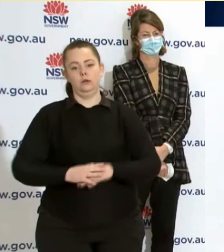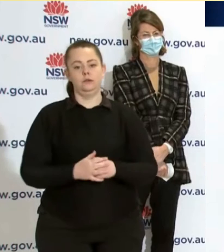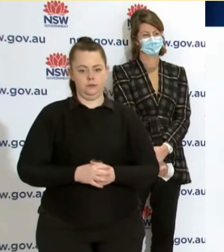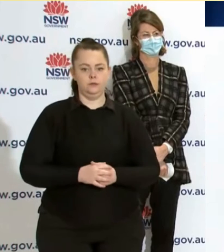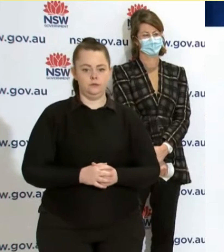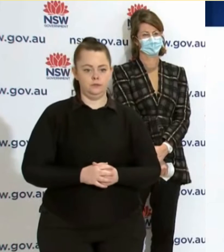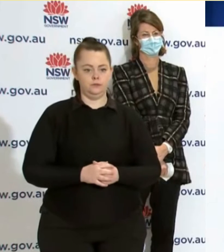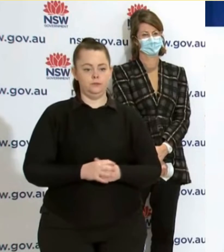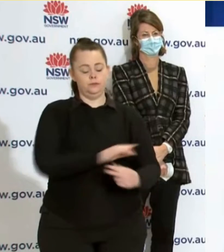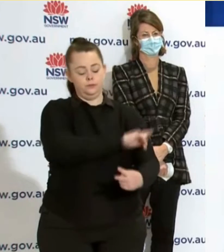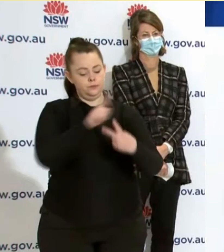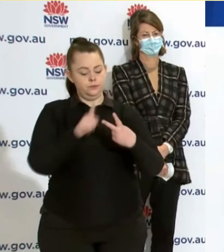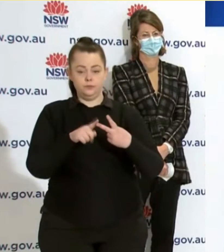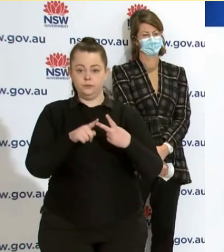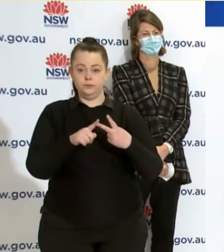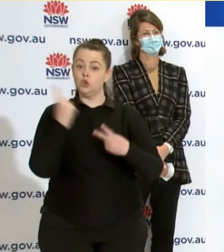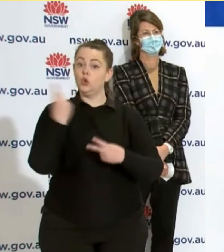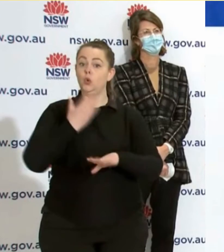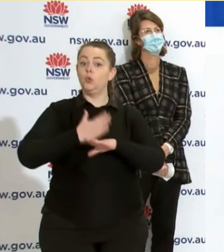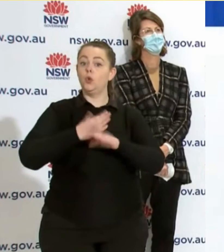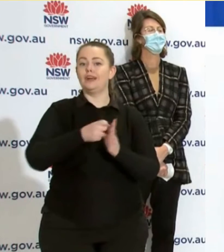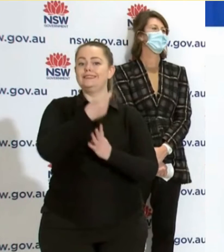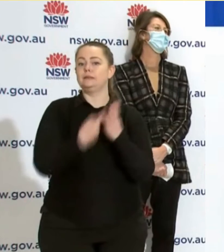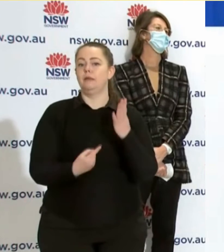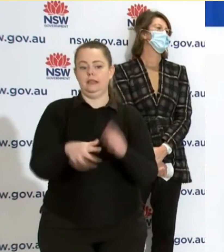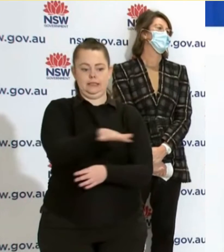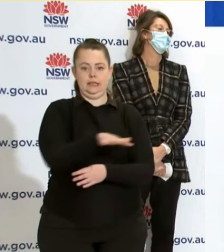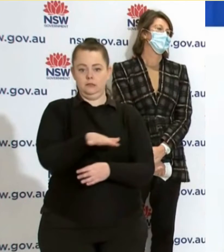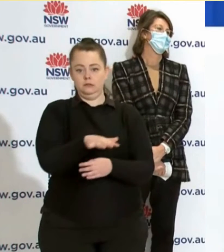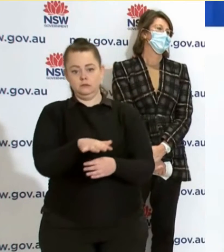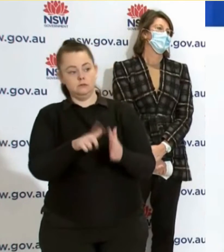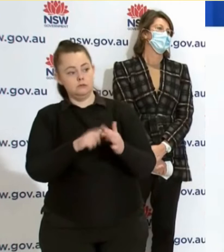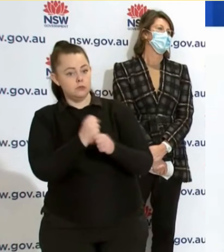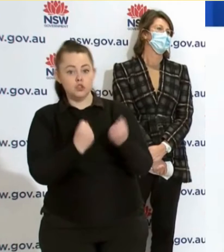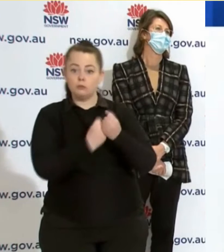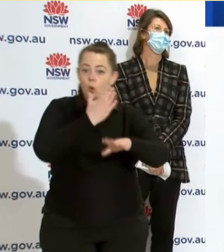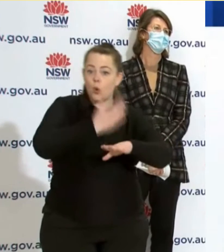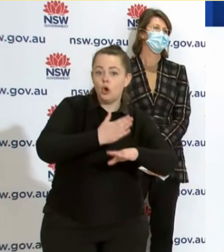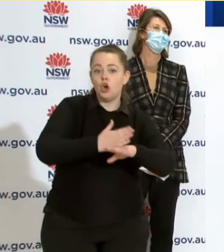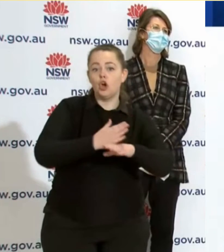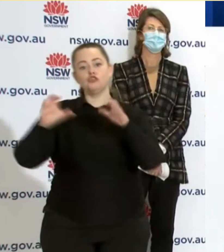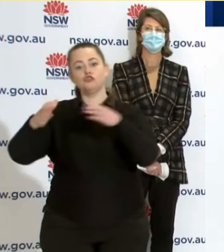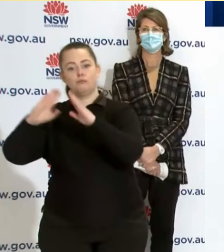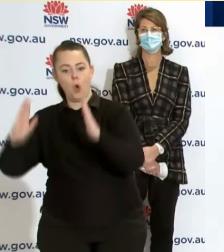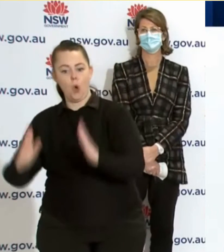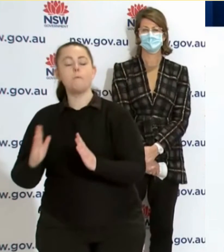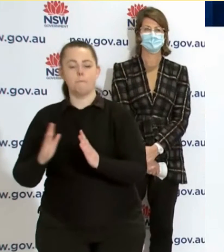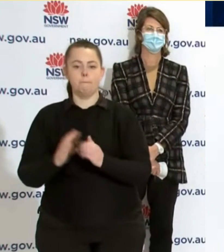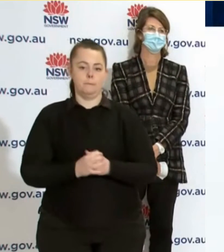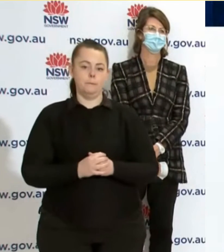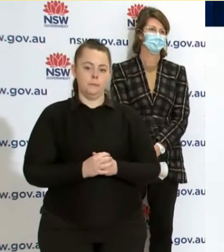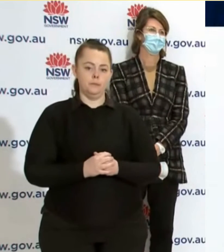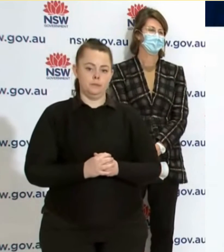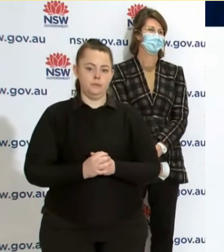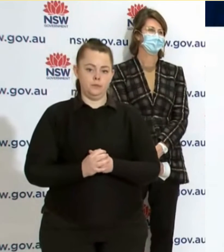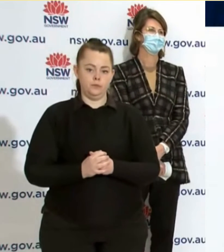Point. The next one is disability workers. We want to protect our most vulnerable and make sure our disability workers. We want to